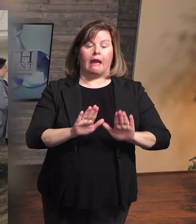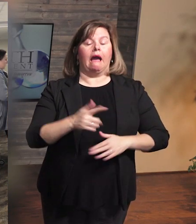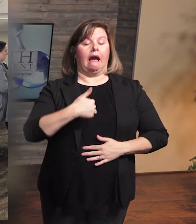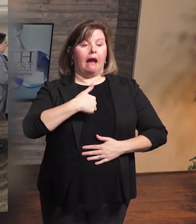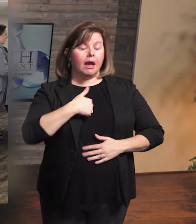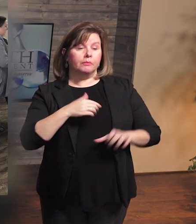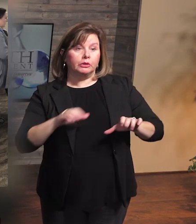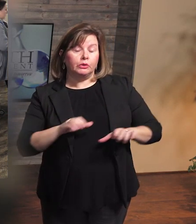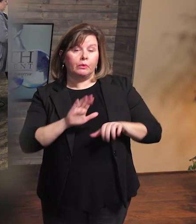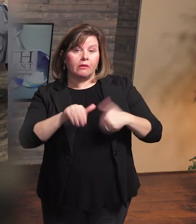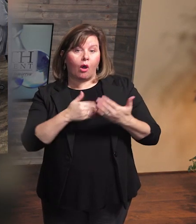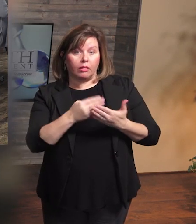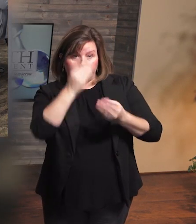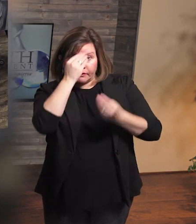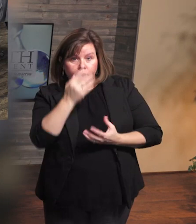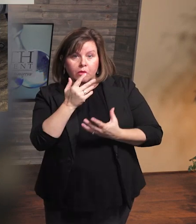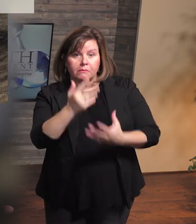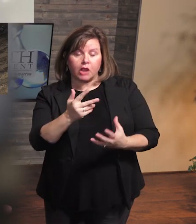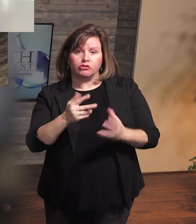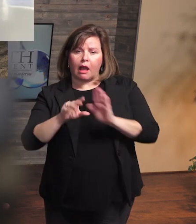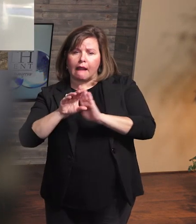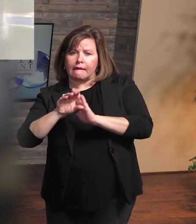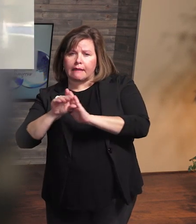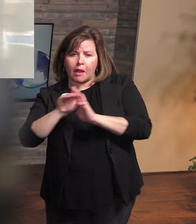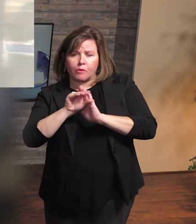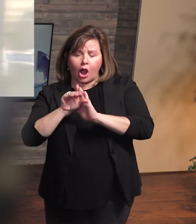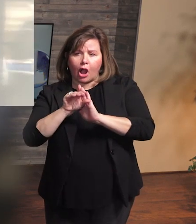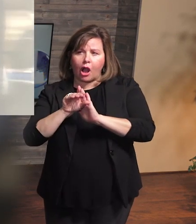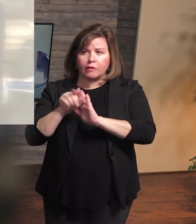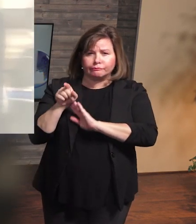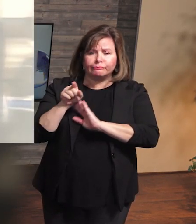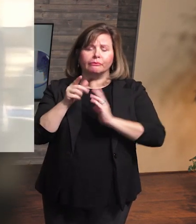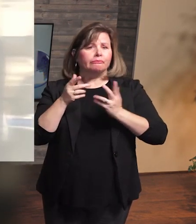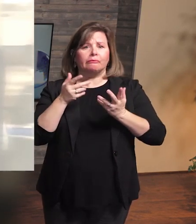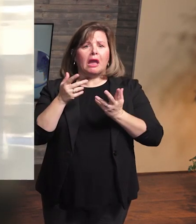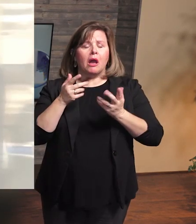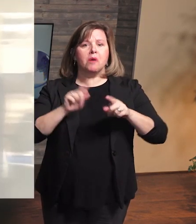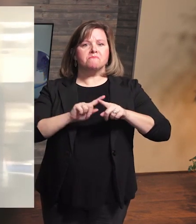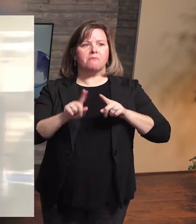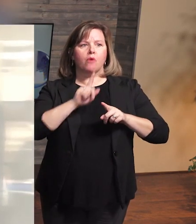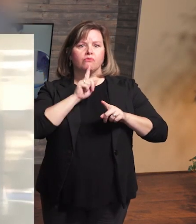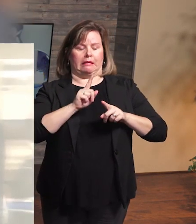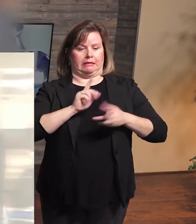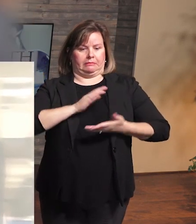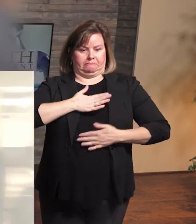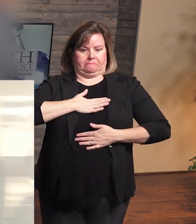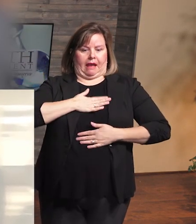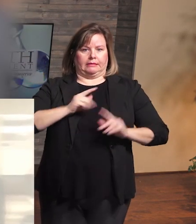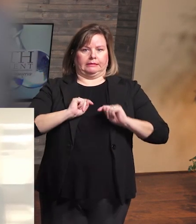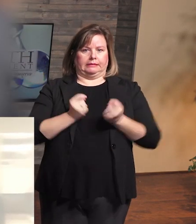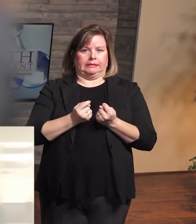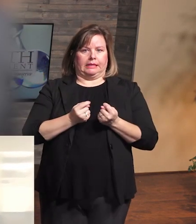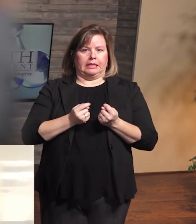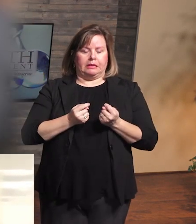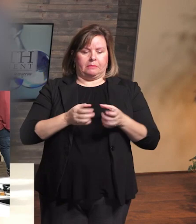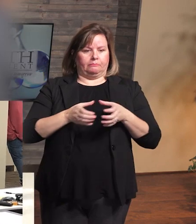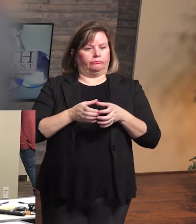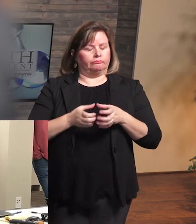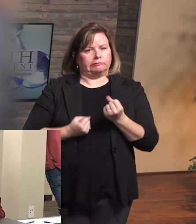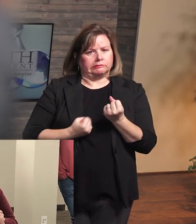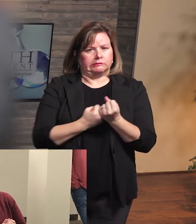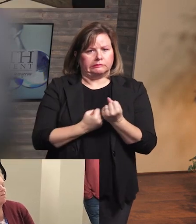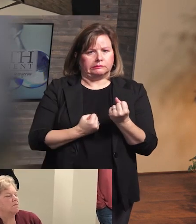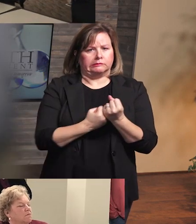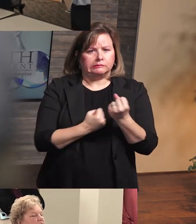getting the appreciation, in reality, I'm just one small part of a